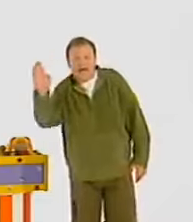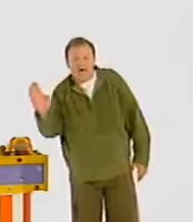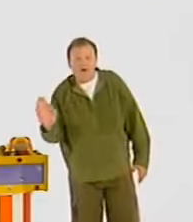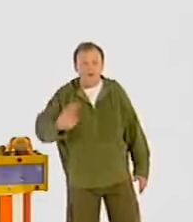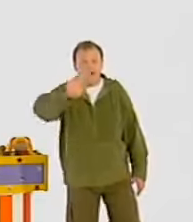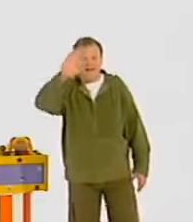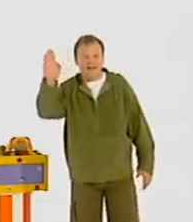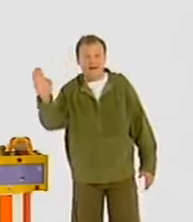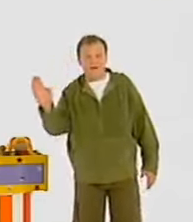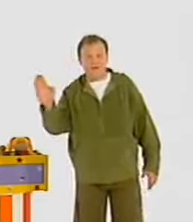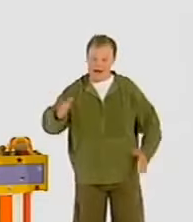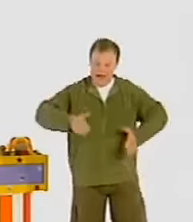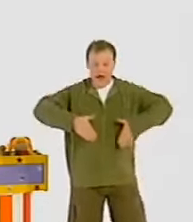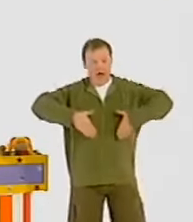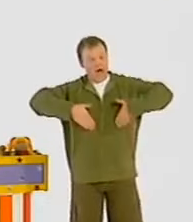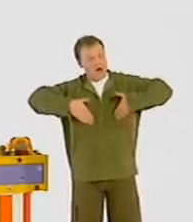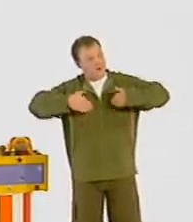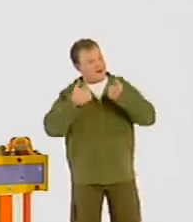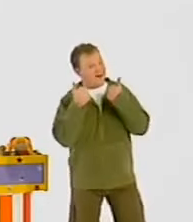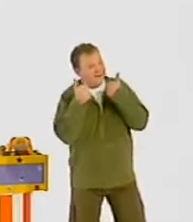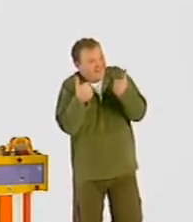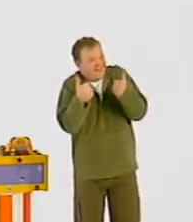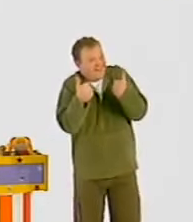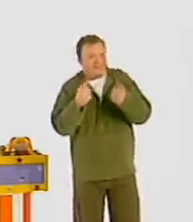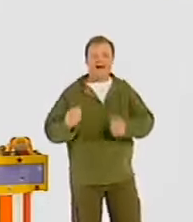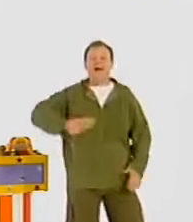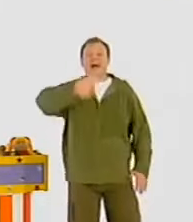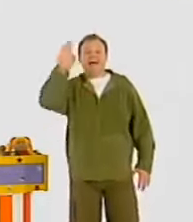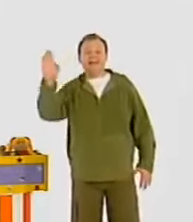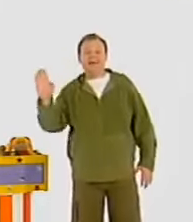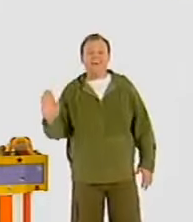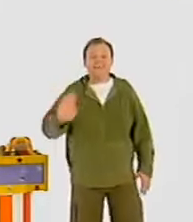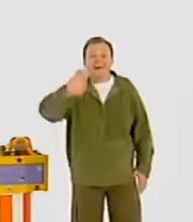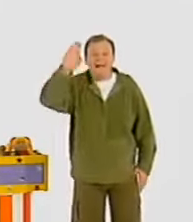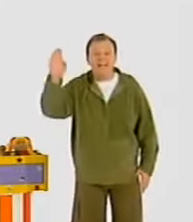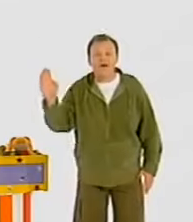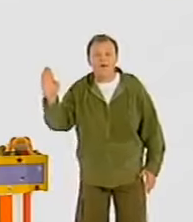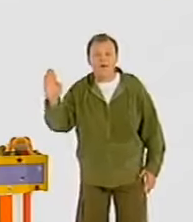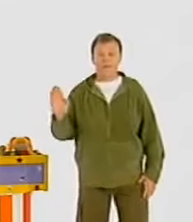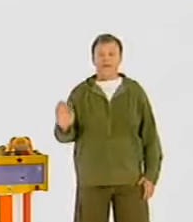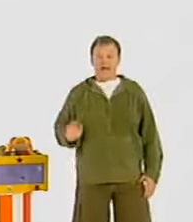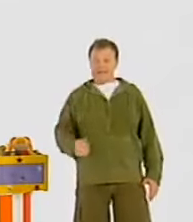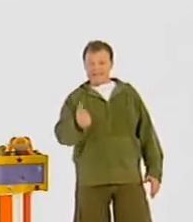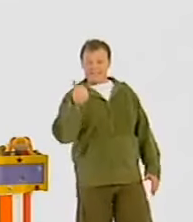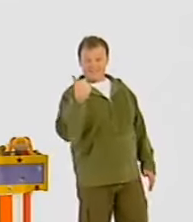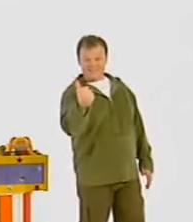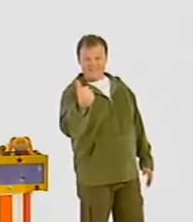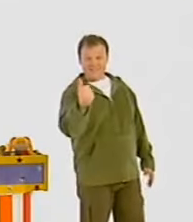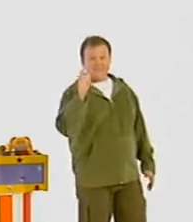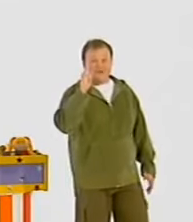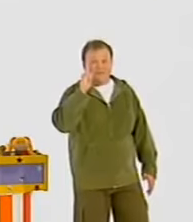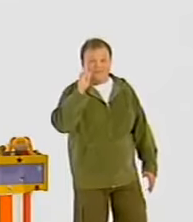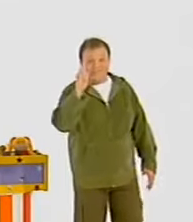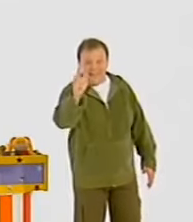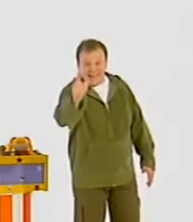Hello, hello, how are you? Hello, hello, it's good to see